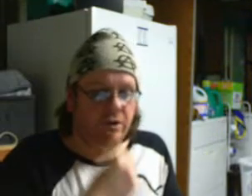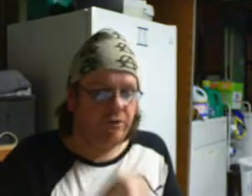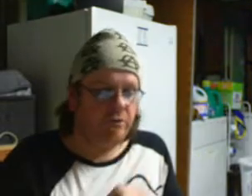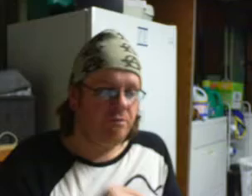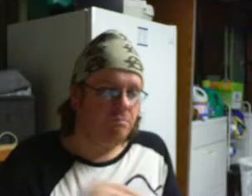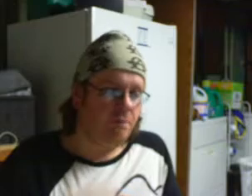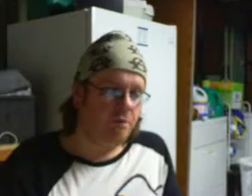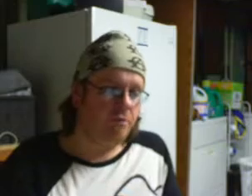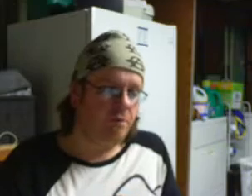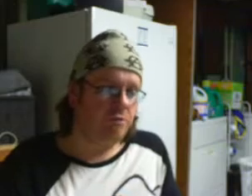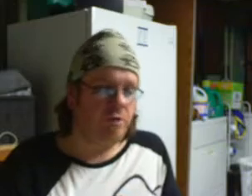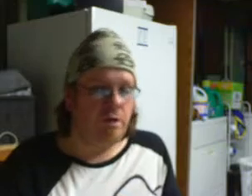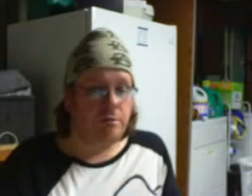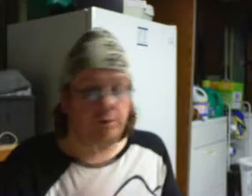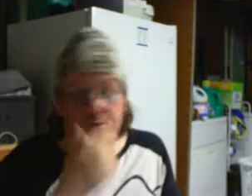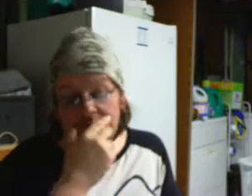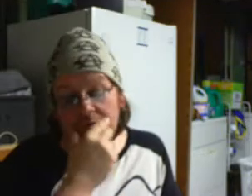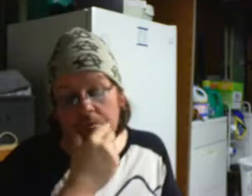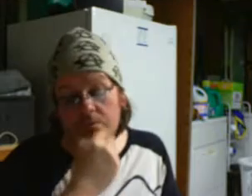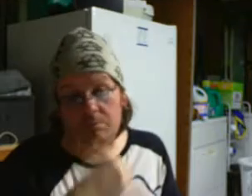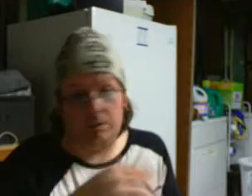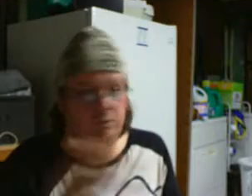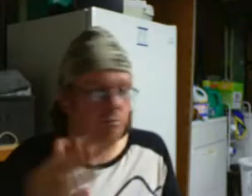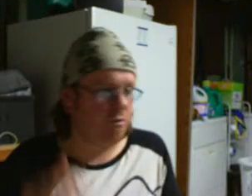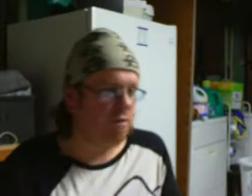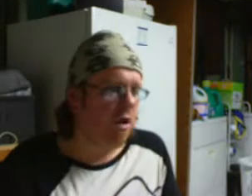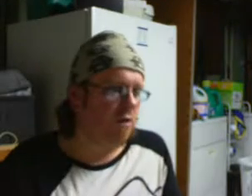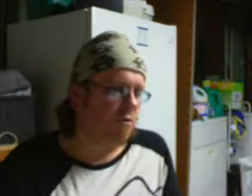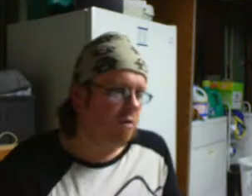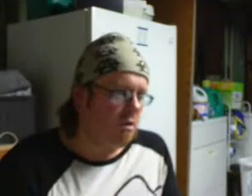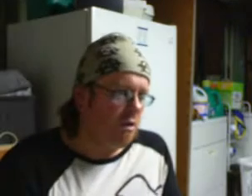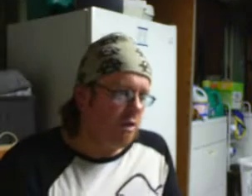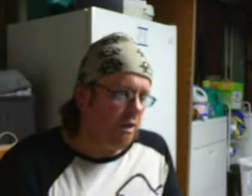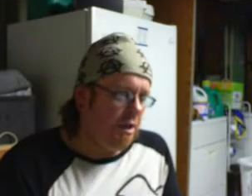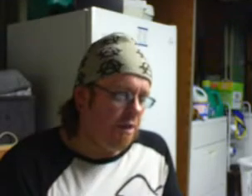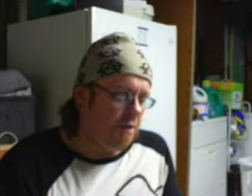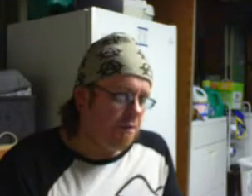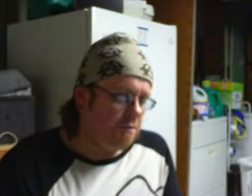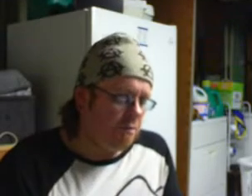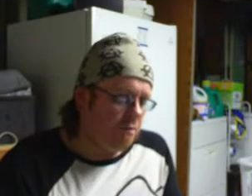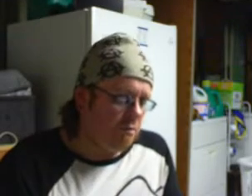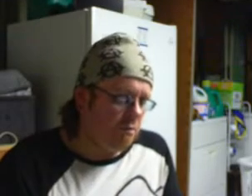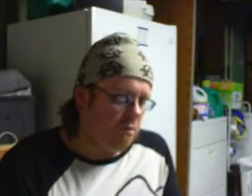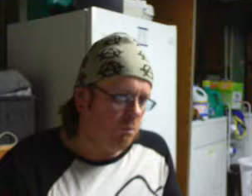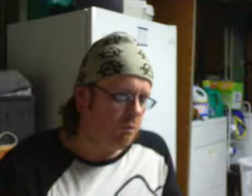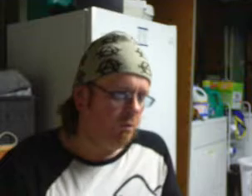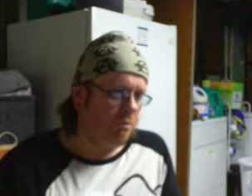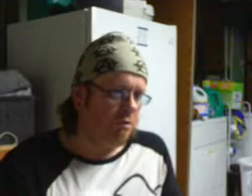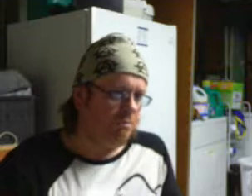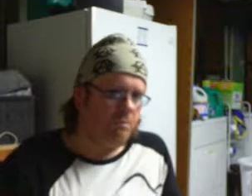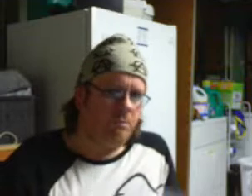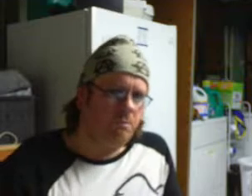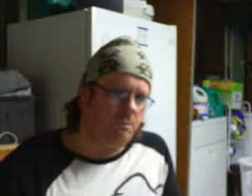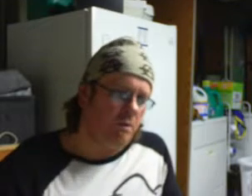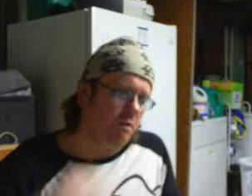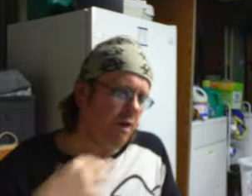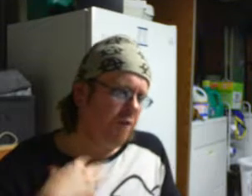is he marries Pharaoh's daughter against Israel's laws. And we're told that a lot of